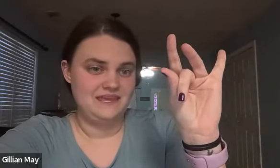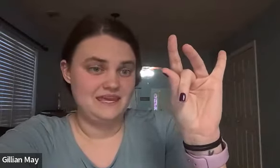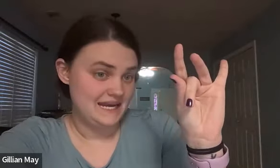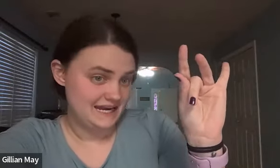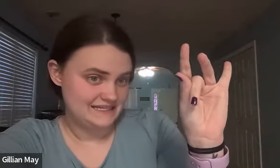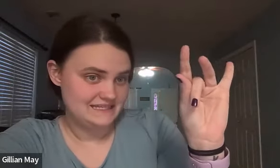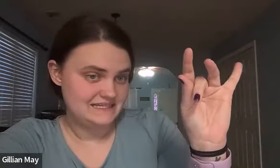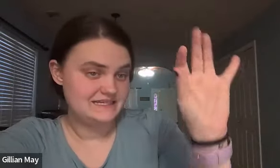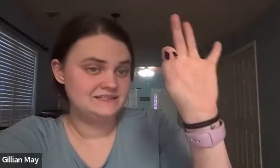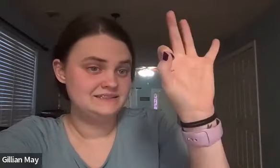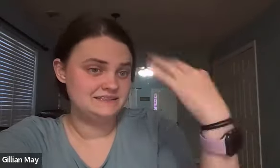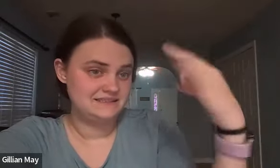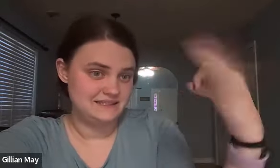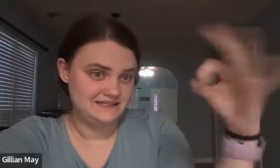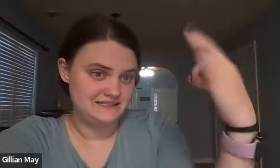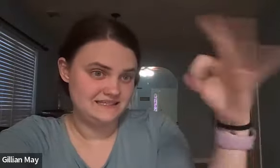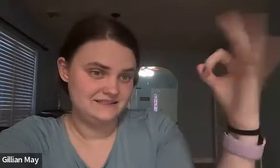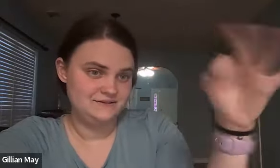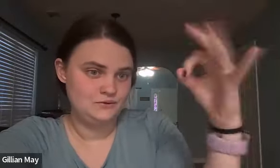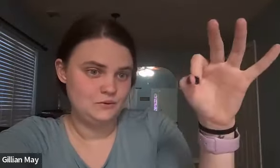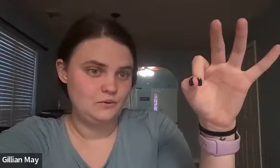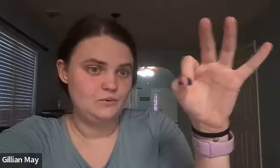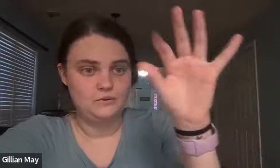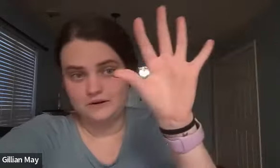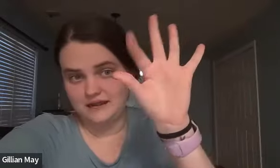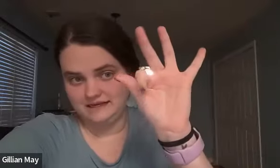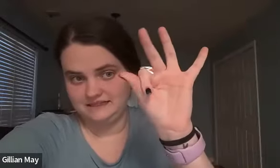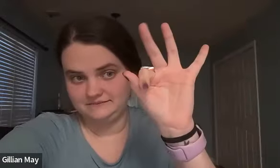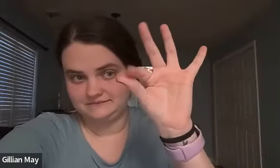Then 19. 19 or 19.